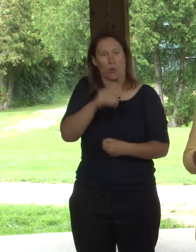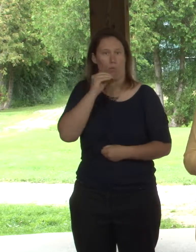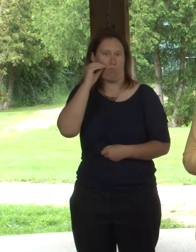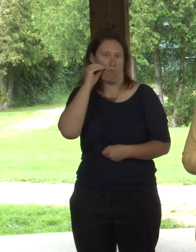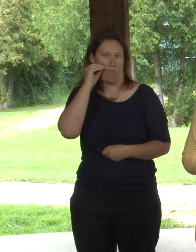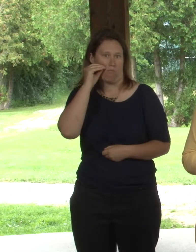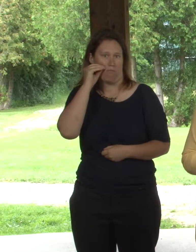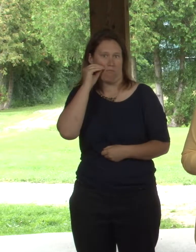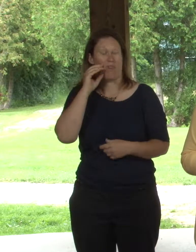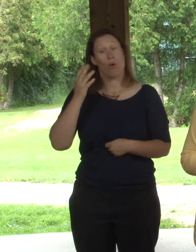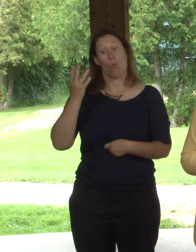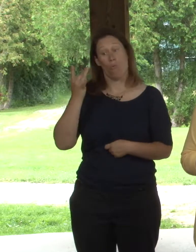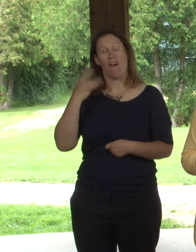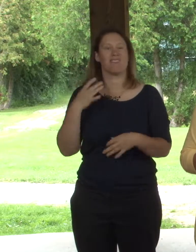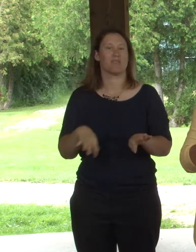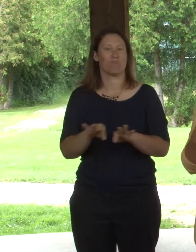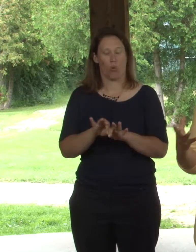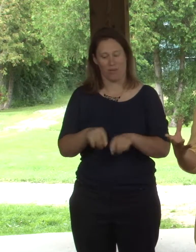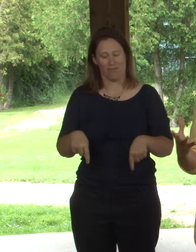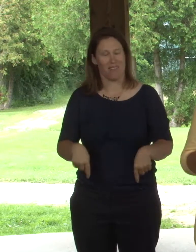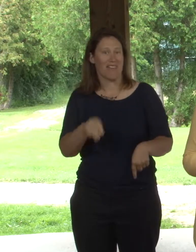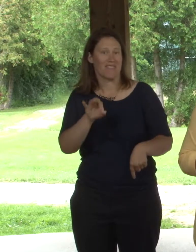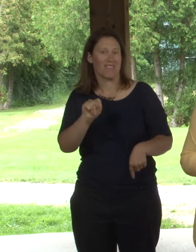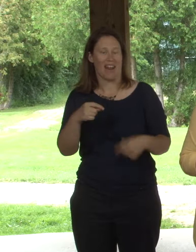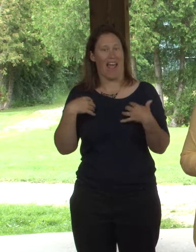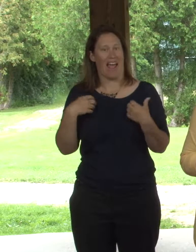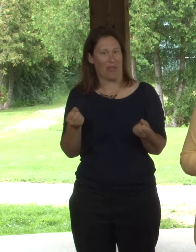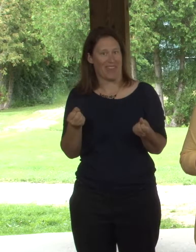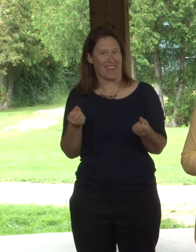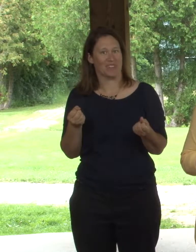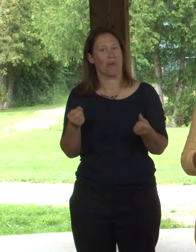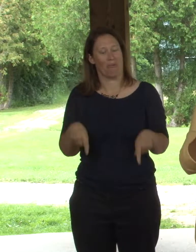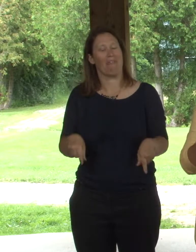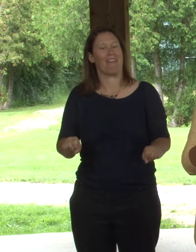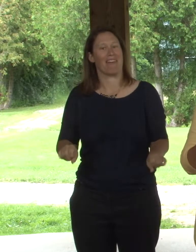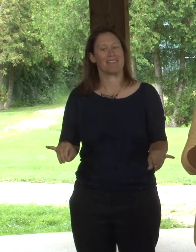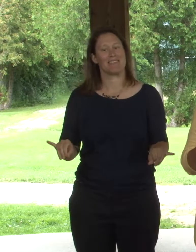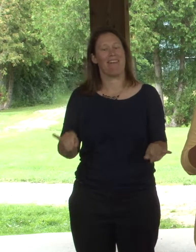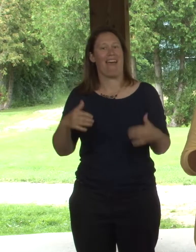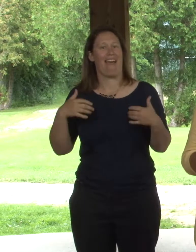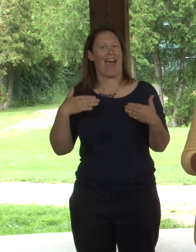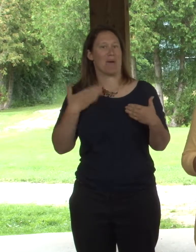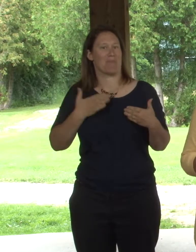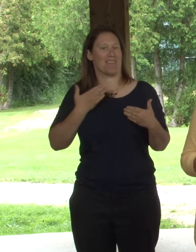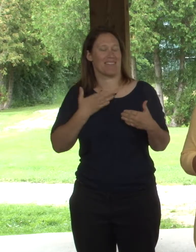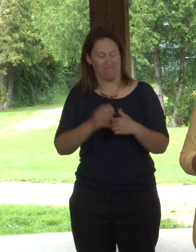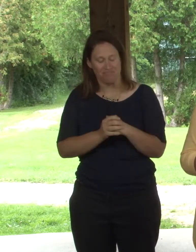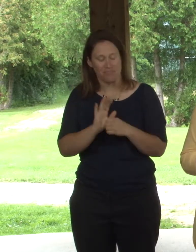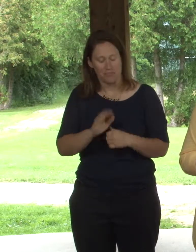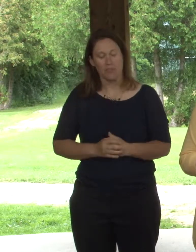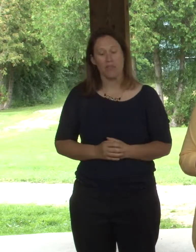feet in order to have happy feet. I wanted to talk a little bit about foot health awareness. Now,